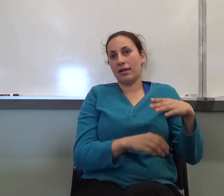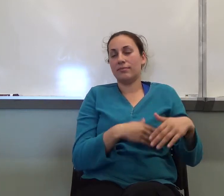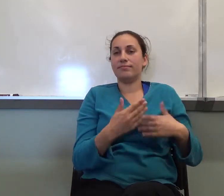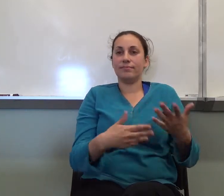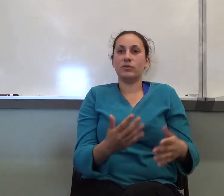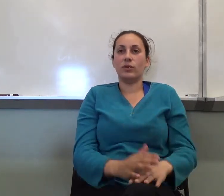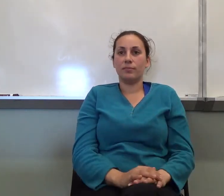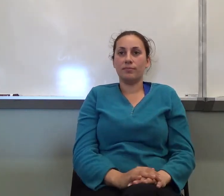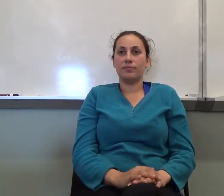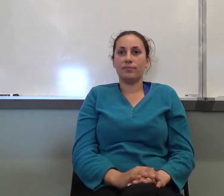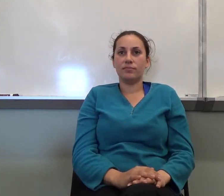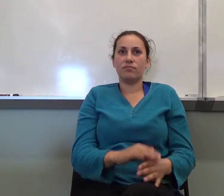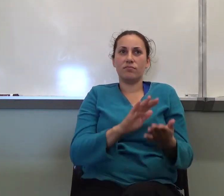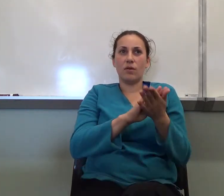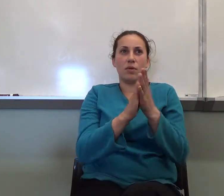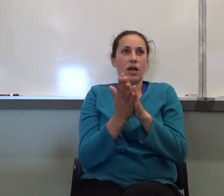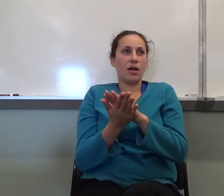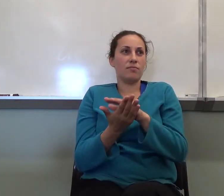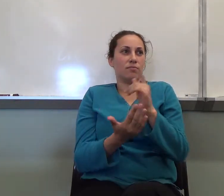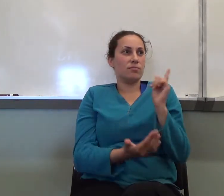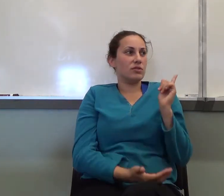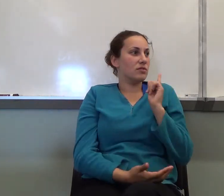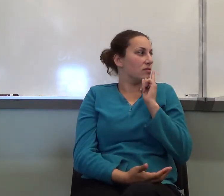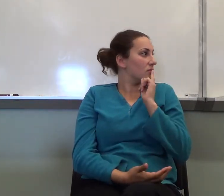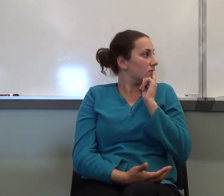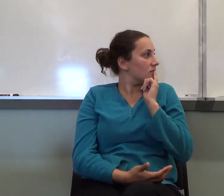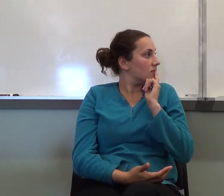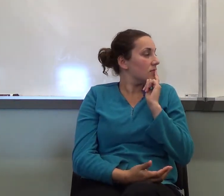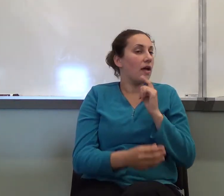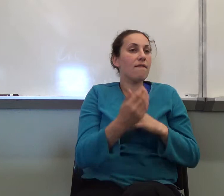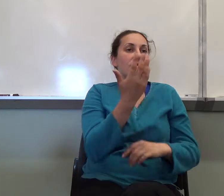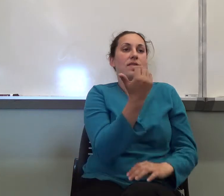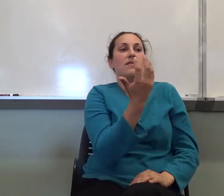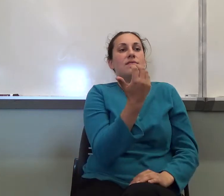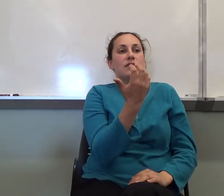And that turns out to be 15.5.